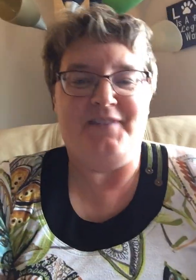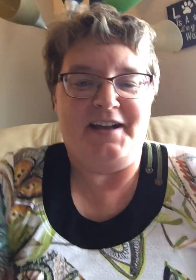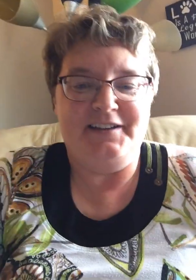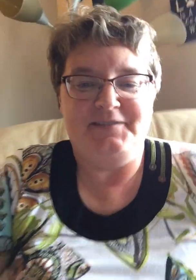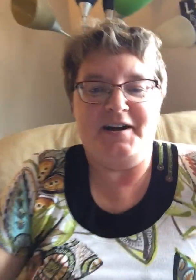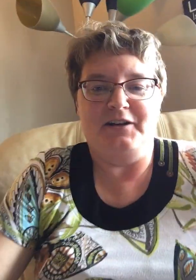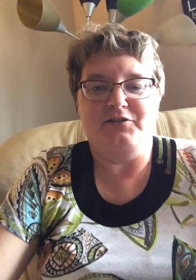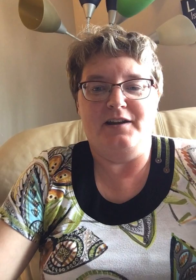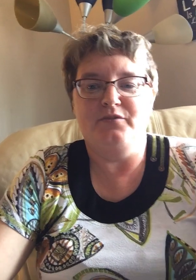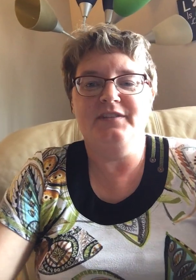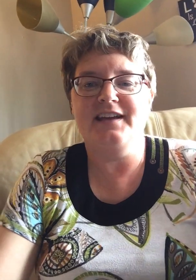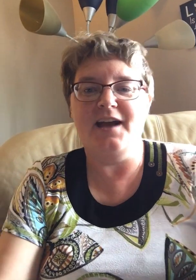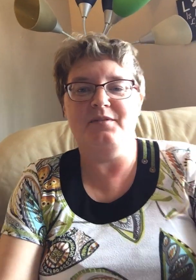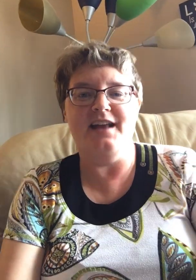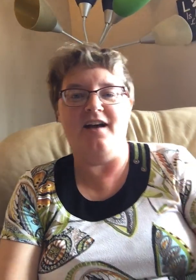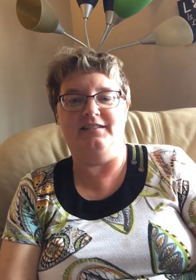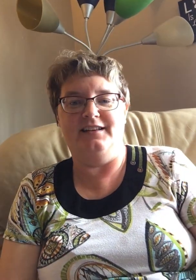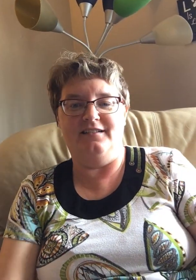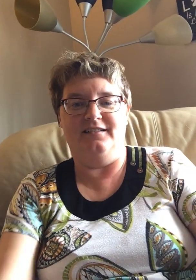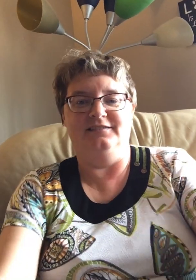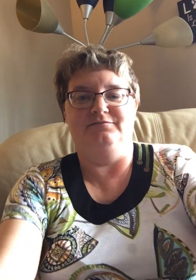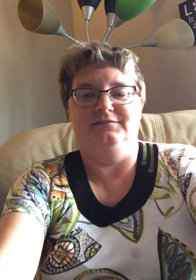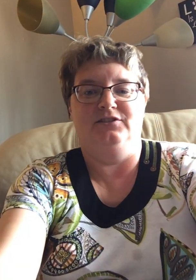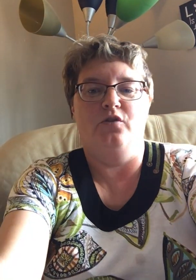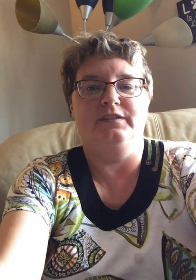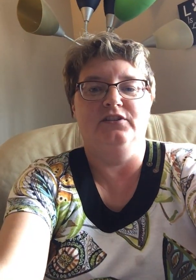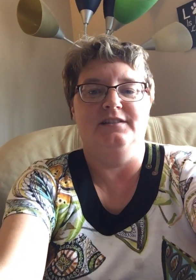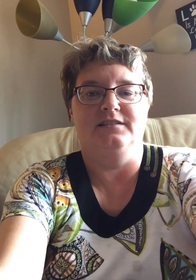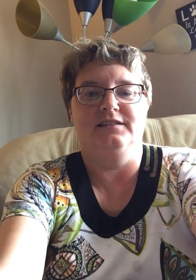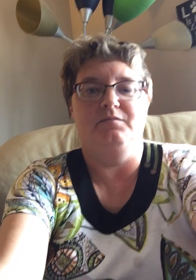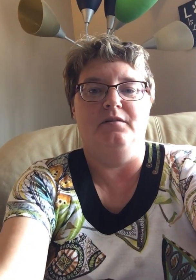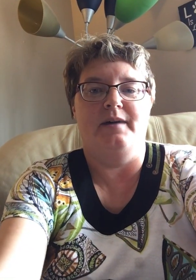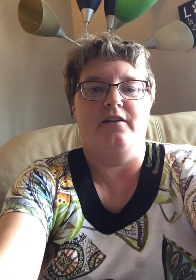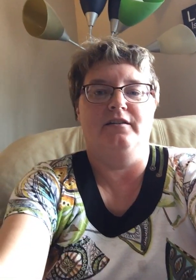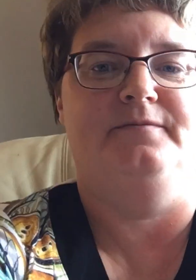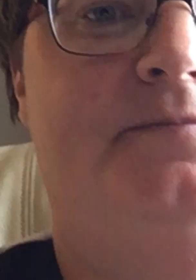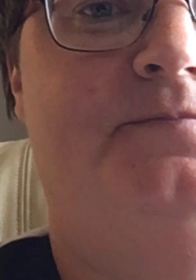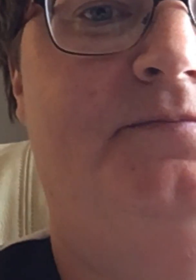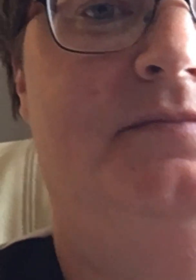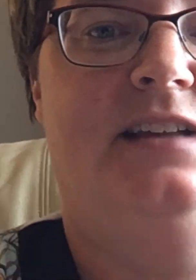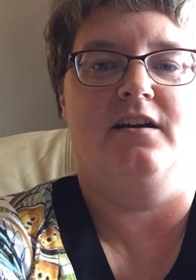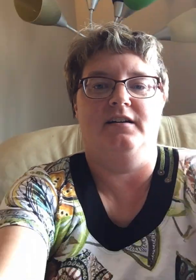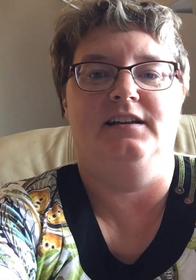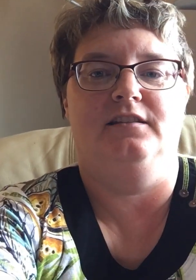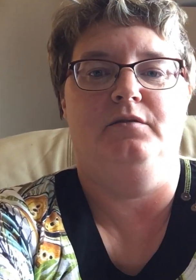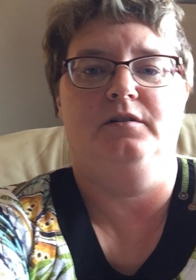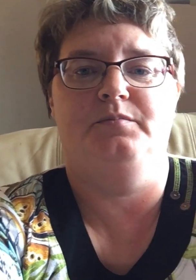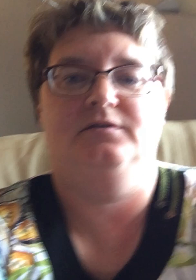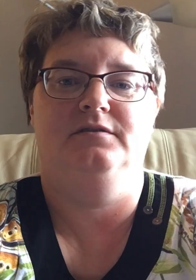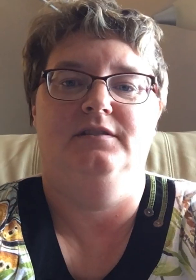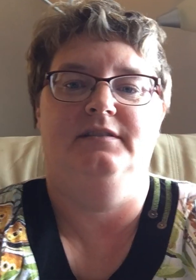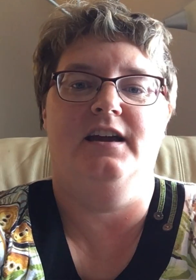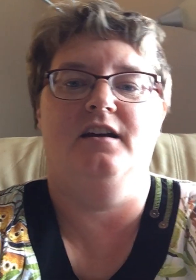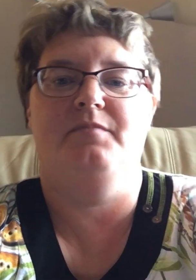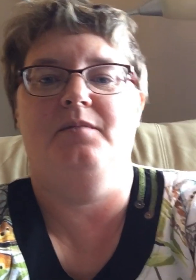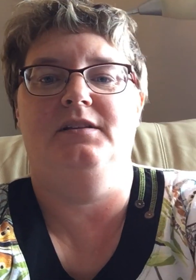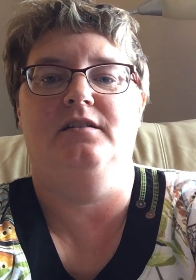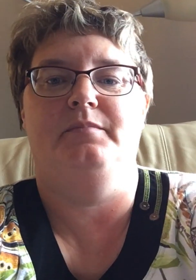Anyway, I'll try to move the camera down a little and hopefully you can see a little better. There, I'll get a little, oops. There, maybe a little